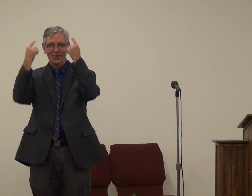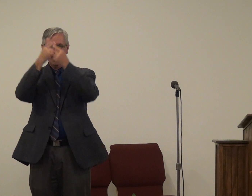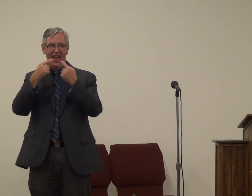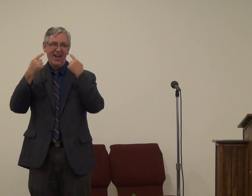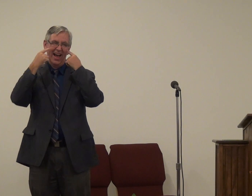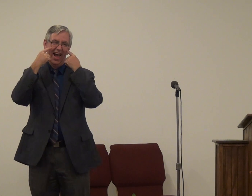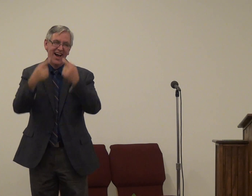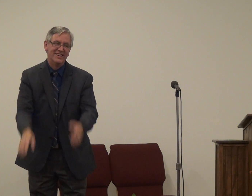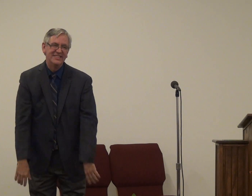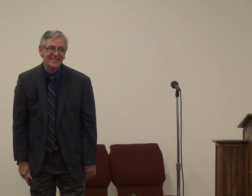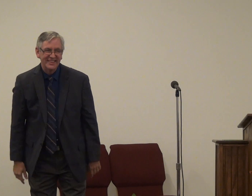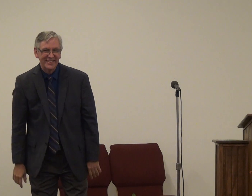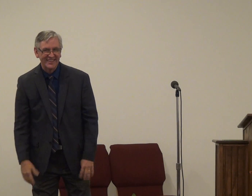Chinese man with the round eyes.